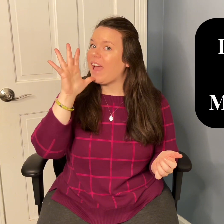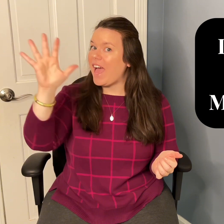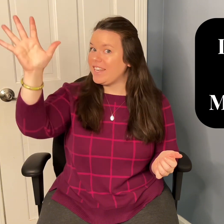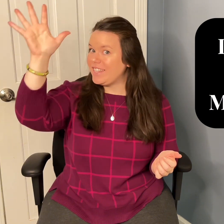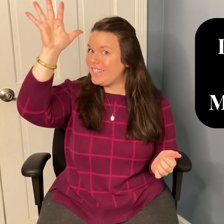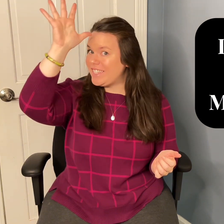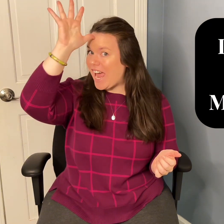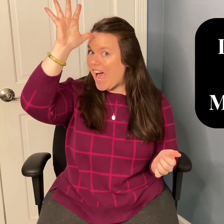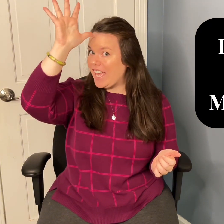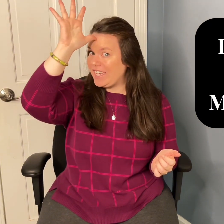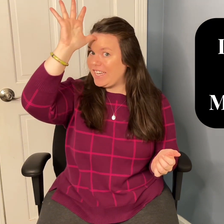and daddy.